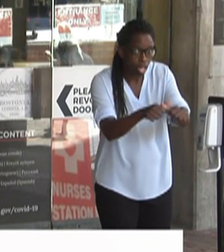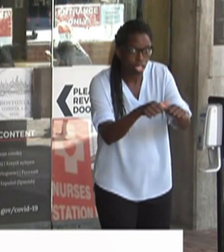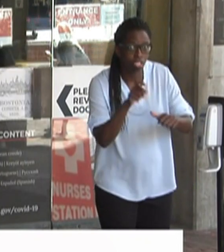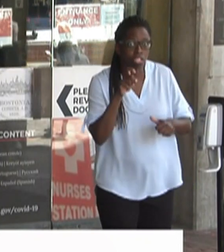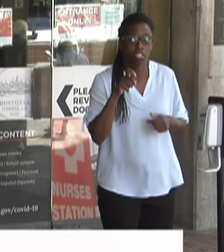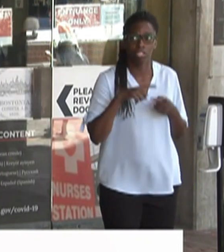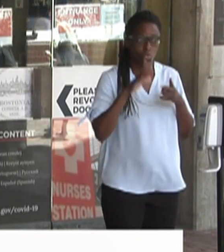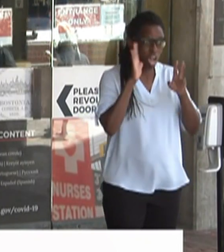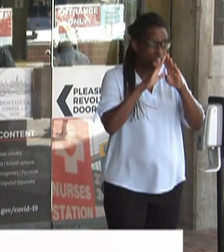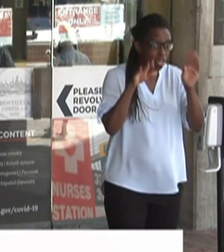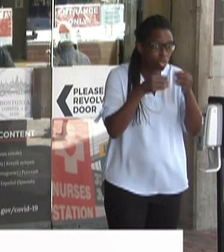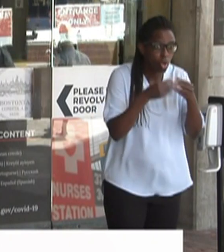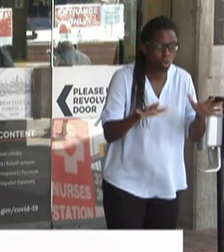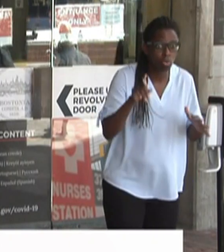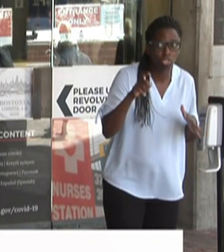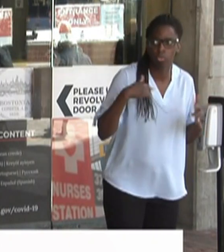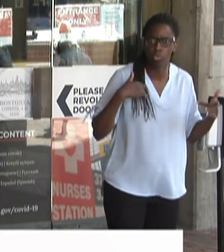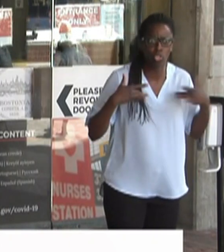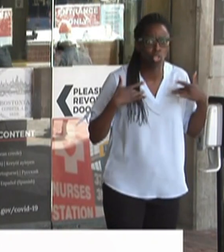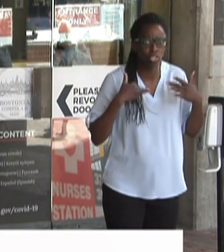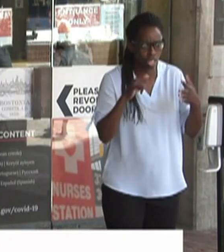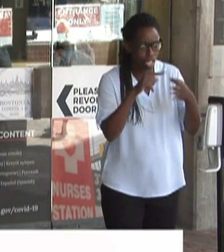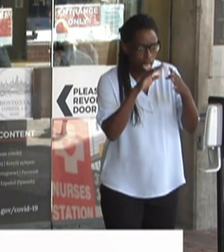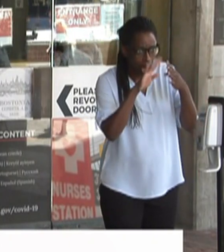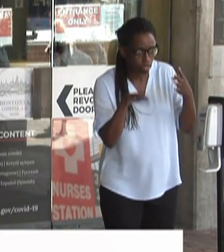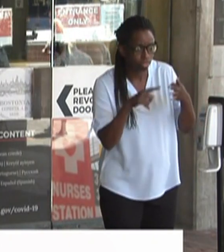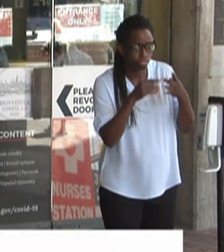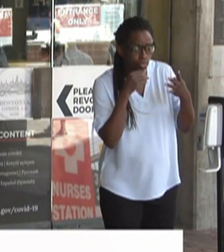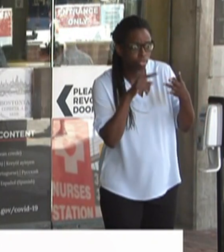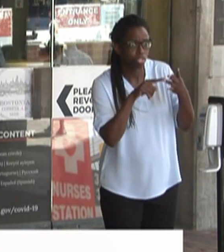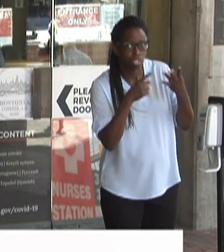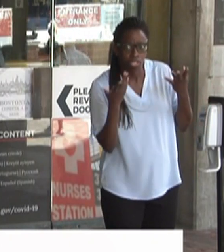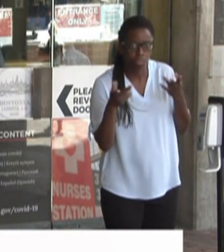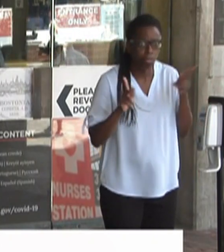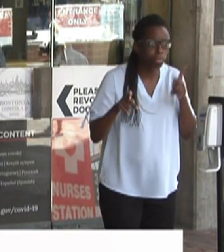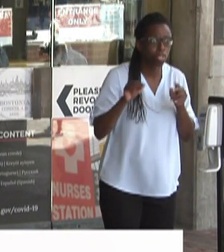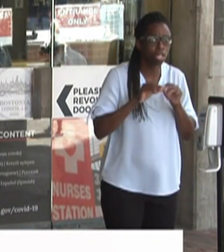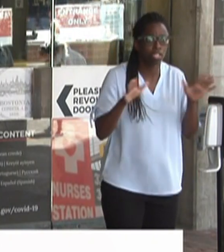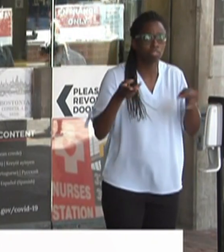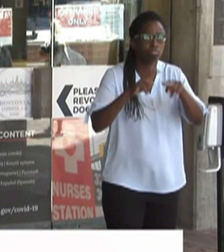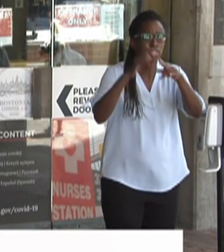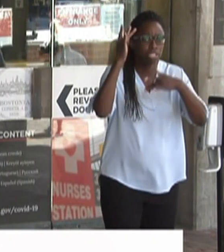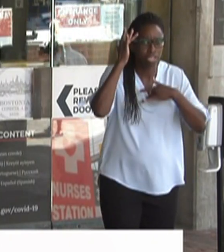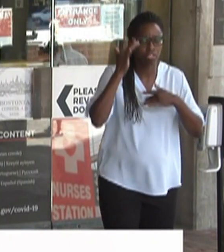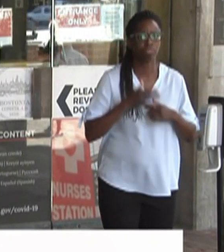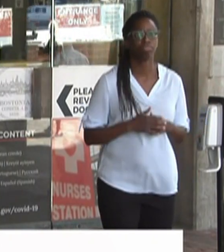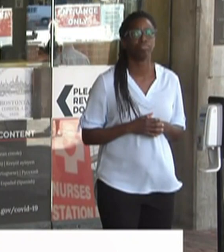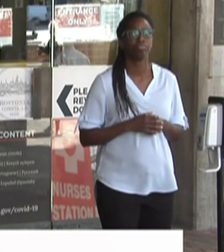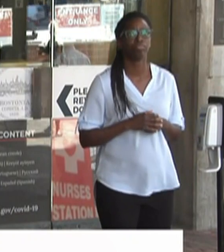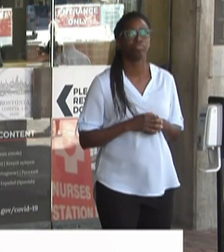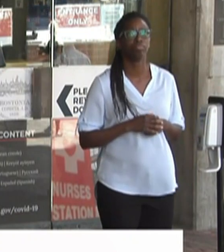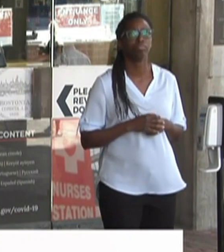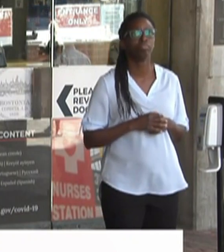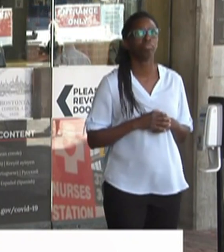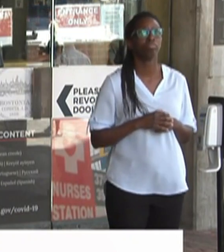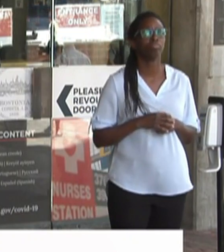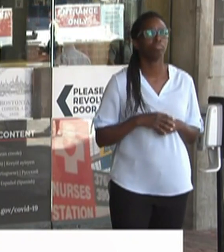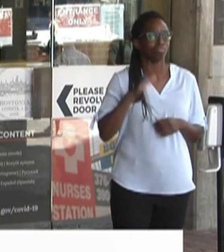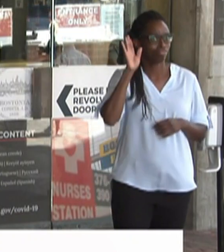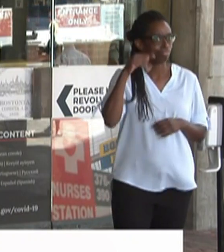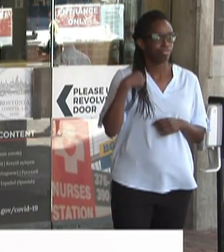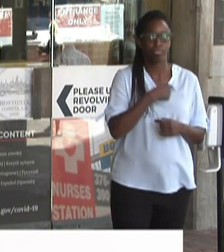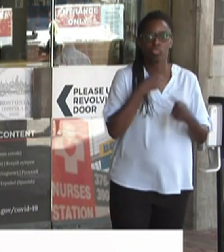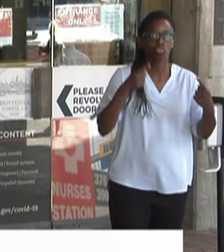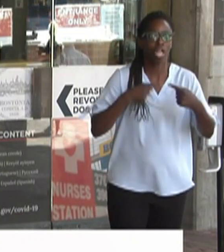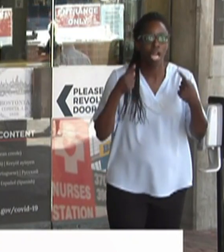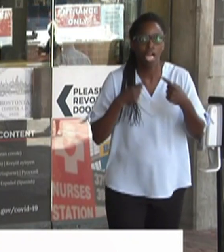racism. Many experience it personally and also continue to see the footage of violence against black and brown people on